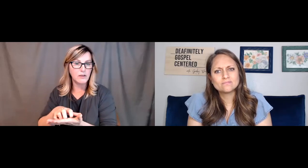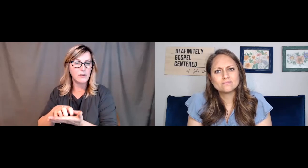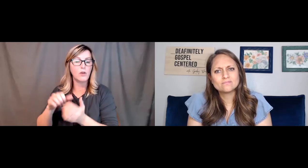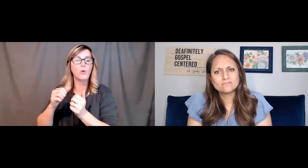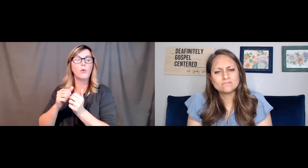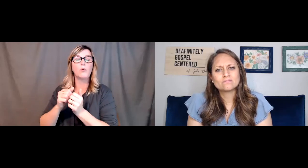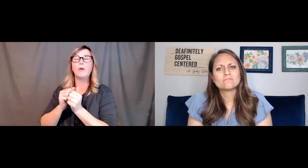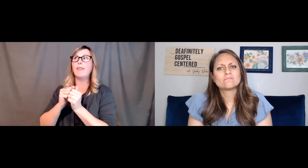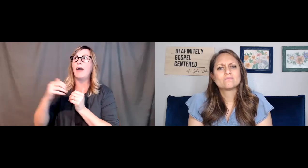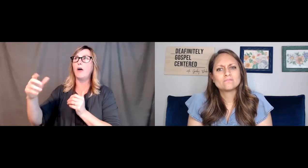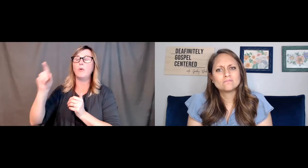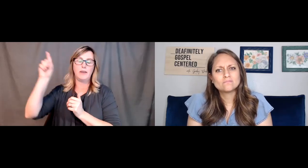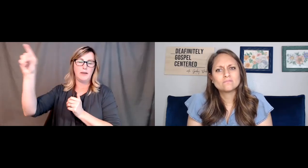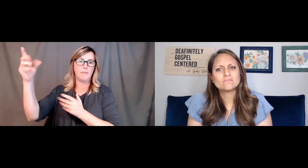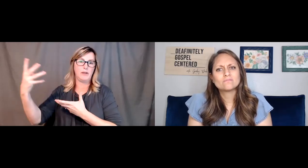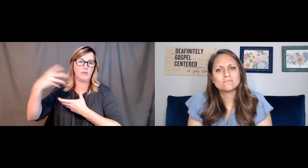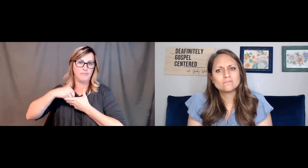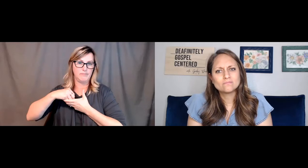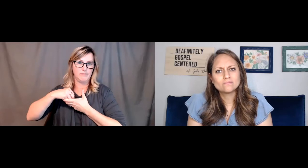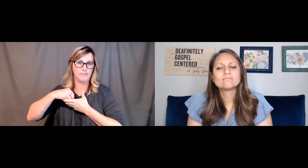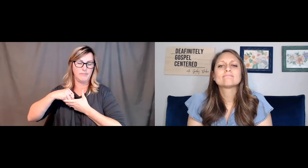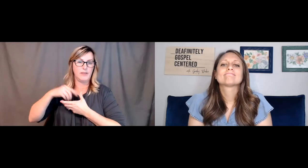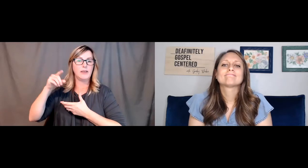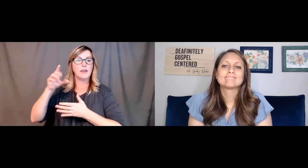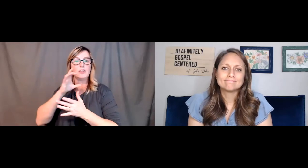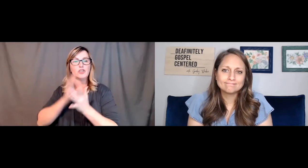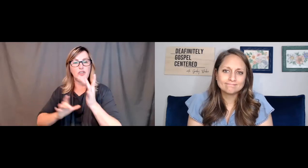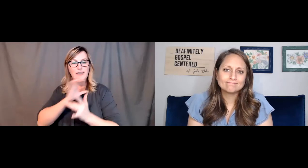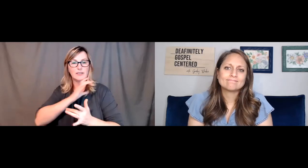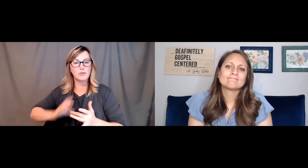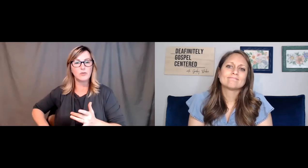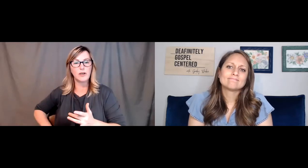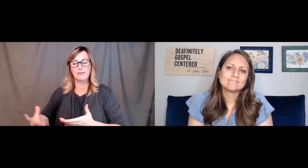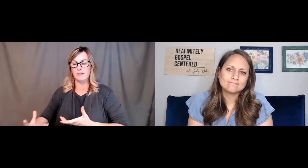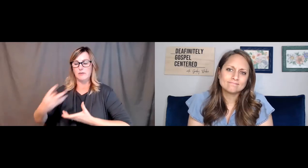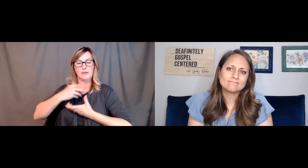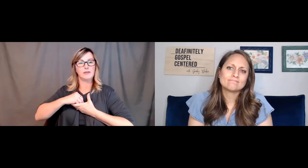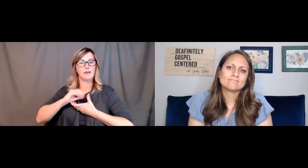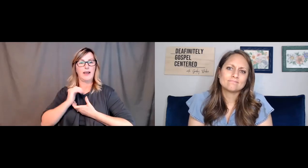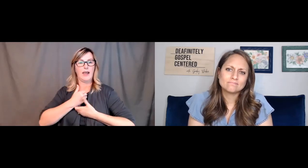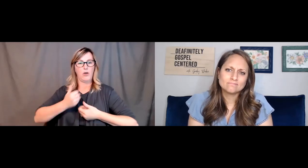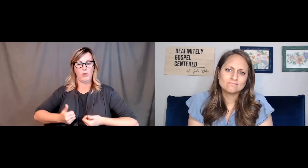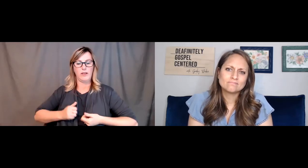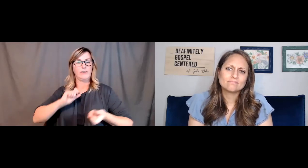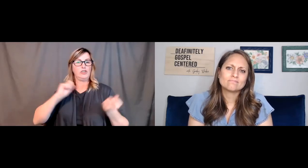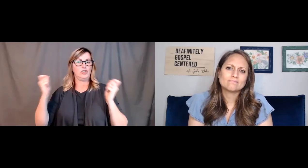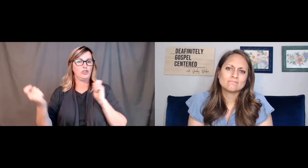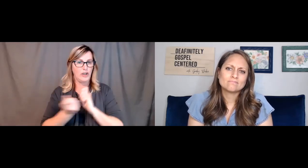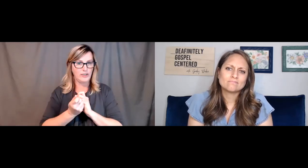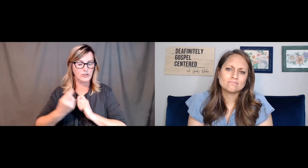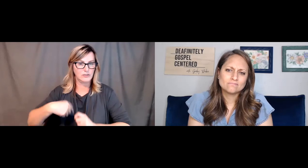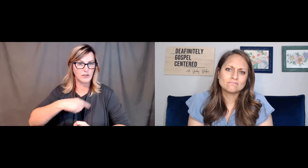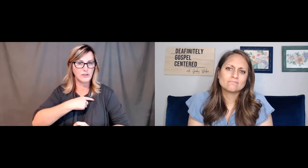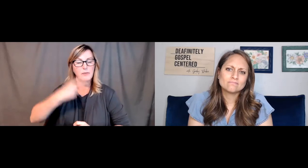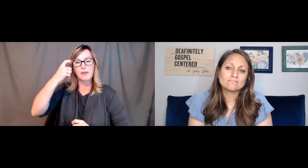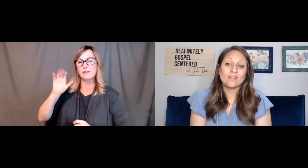All 8 pieces are weak. And we need God and His strength. We need Christ in us to